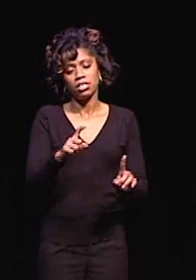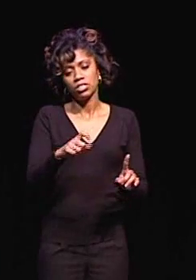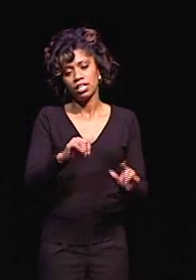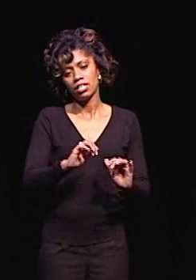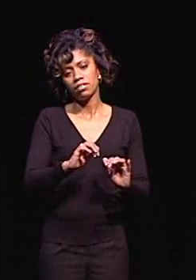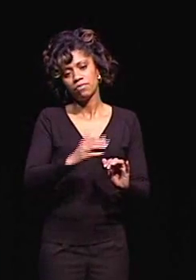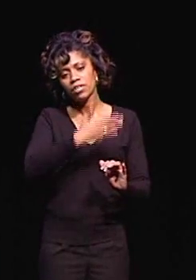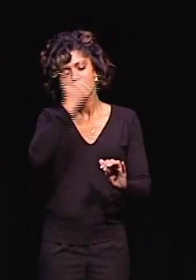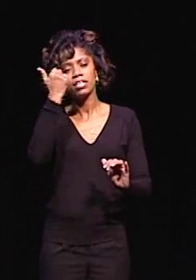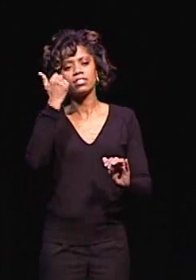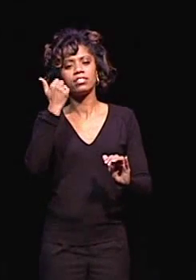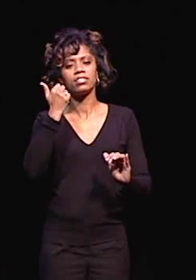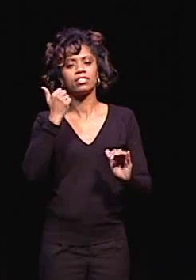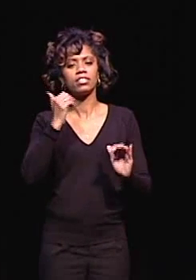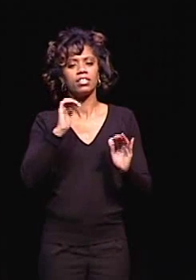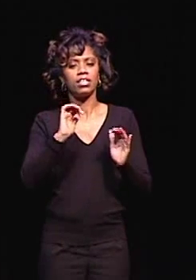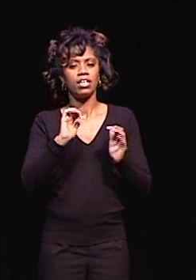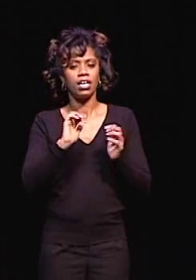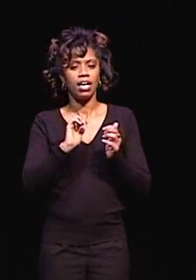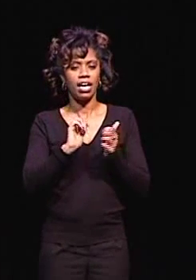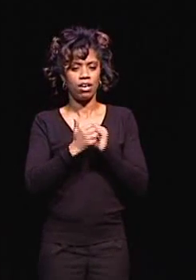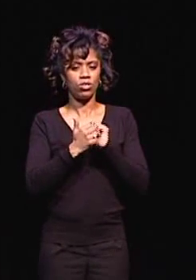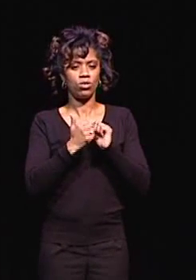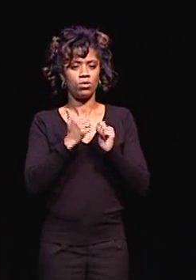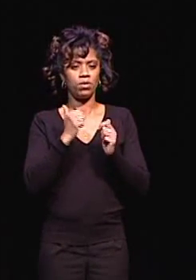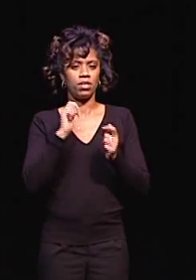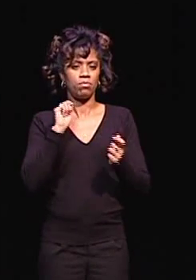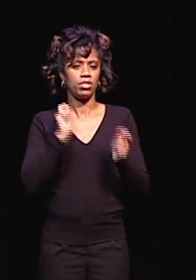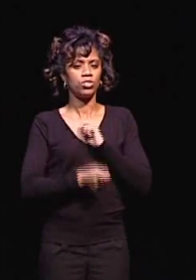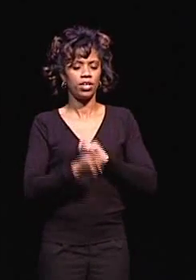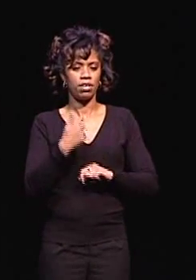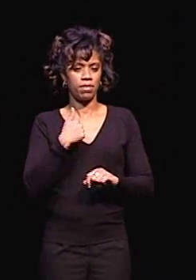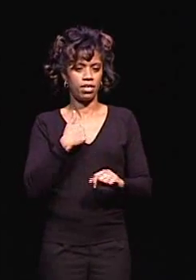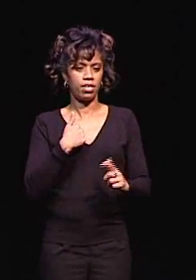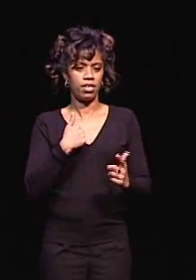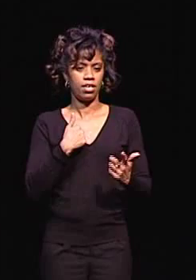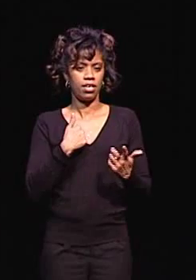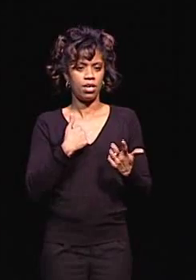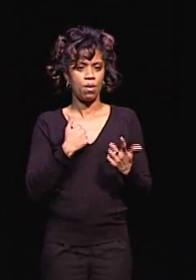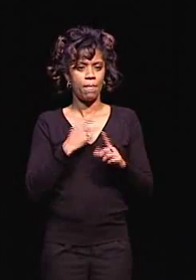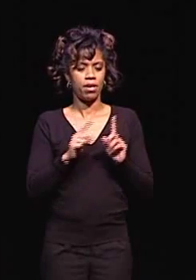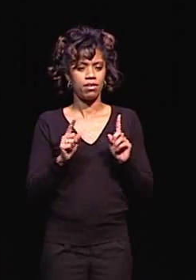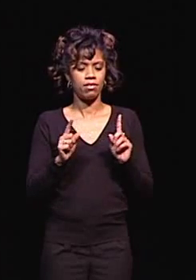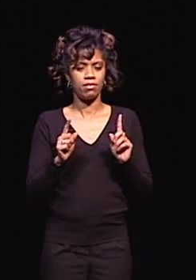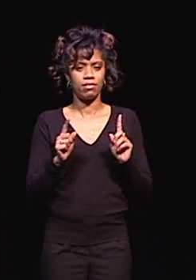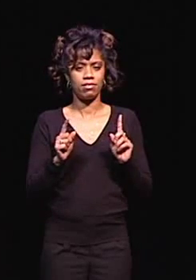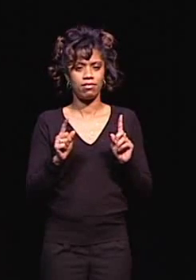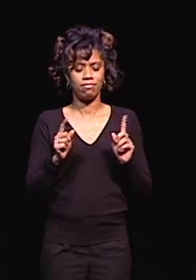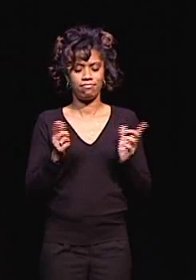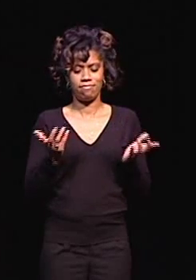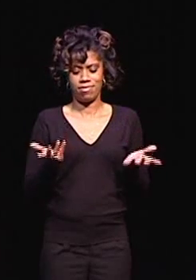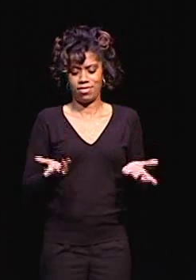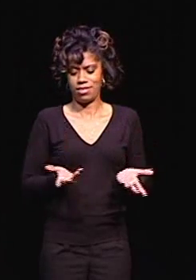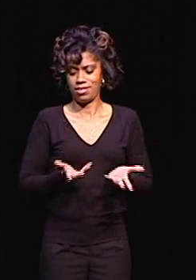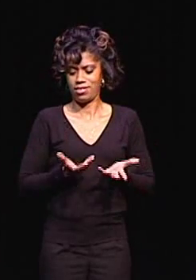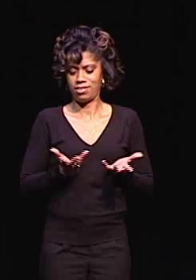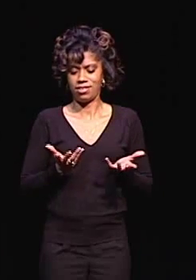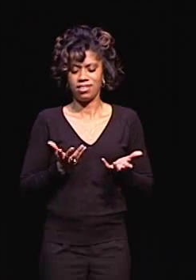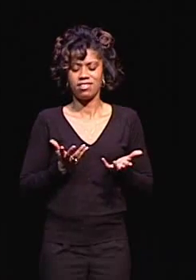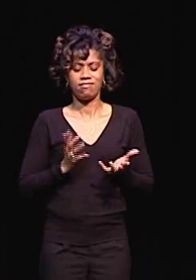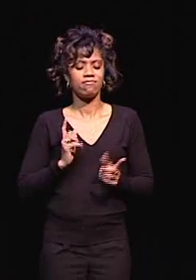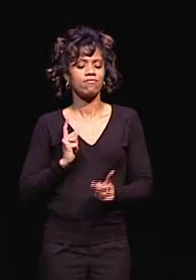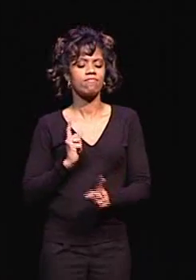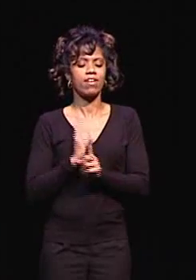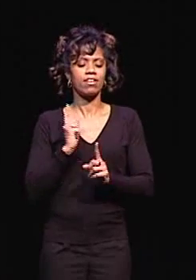betrayed and only weep your doom. But this is fitting